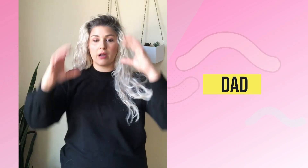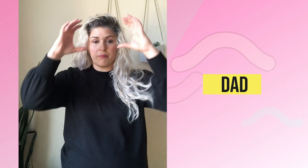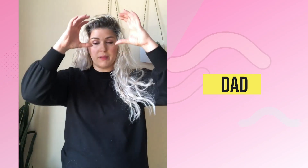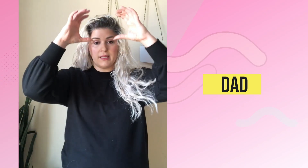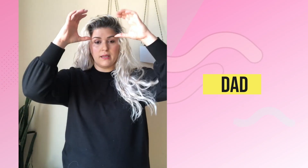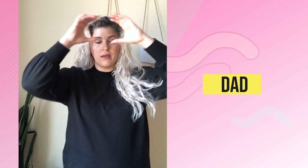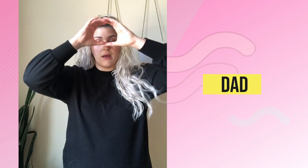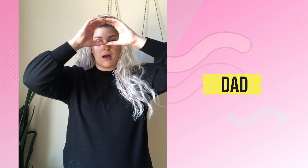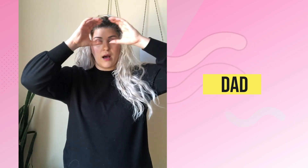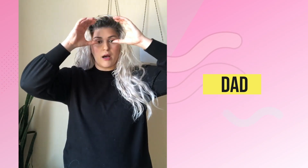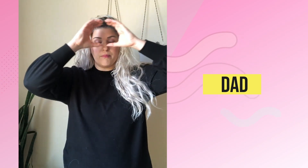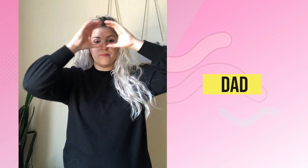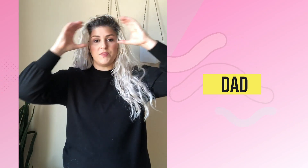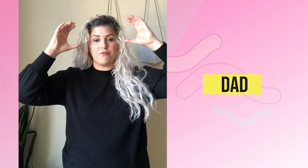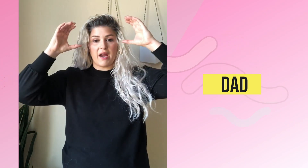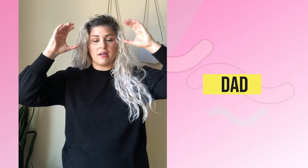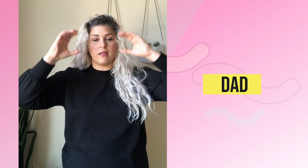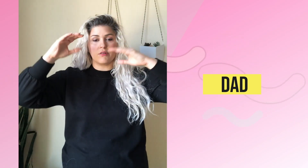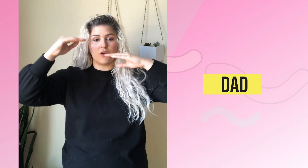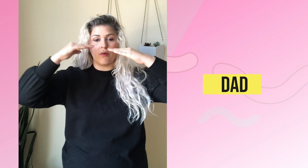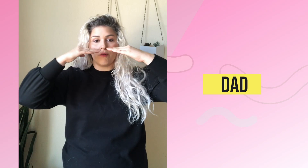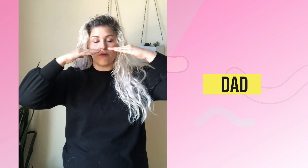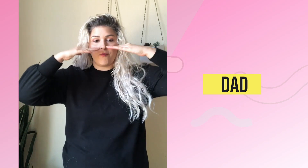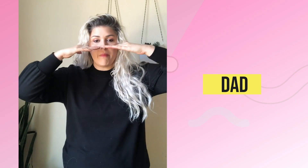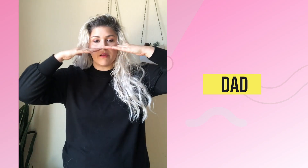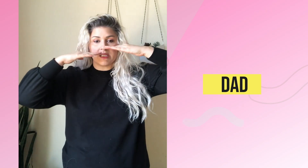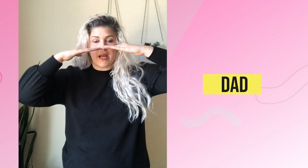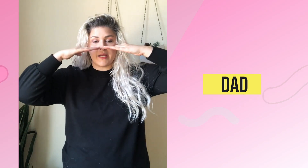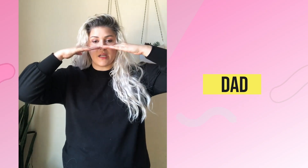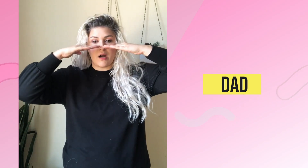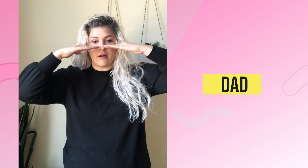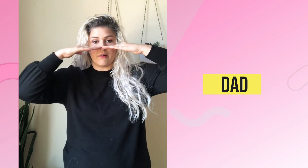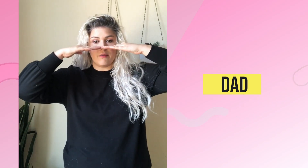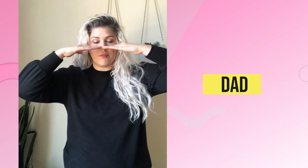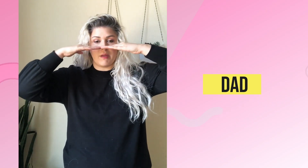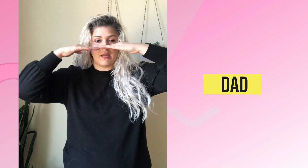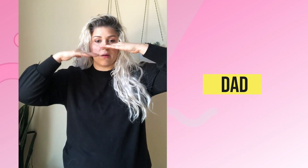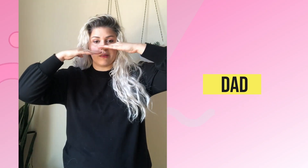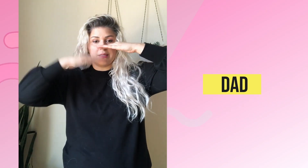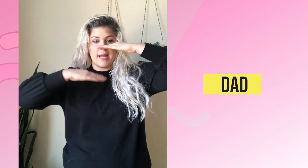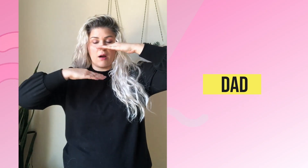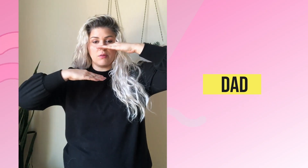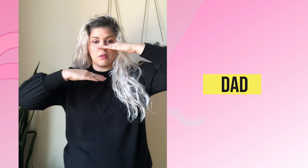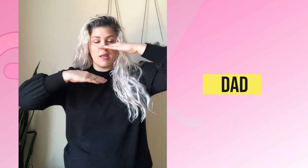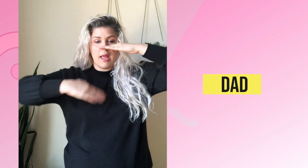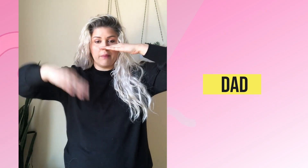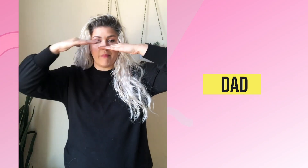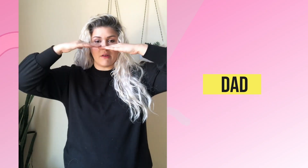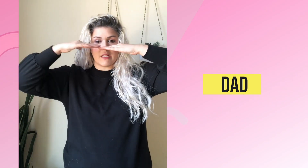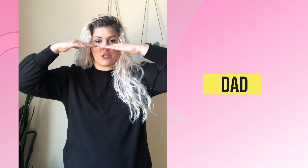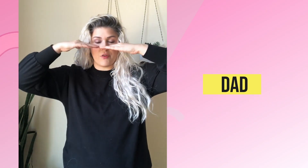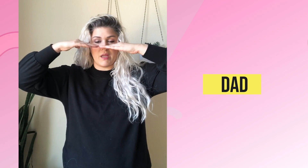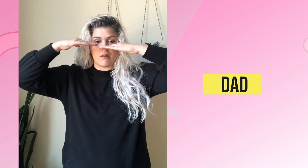that are going to be divided here. So female signs are from here down,